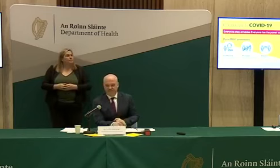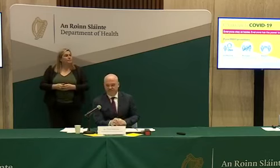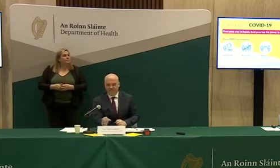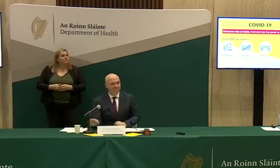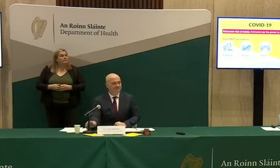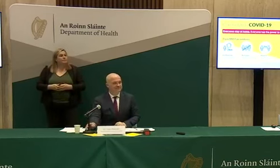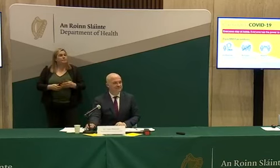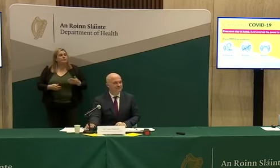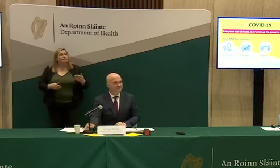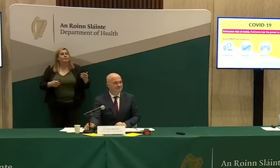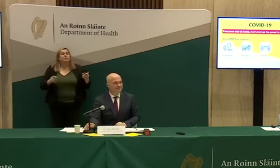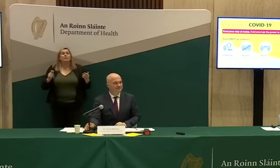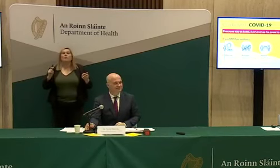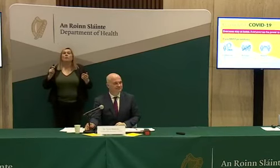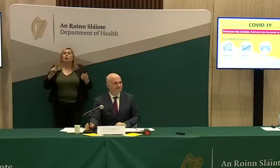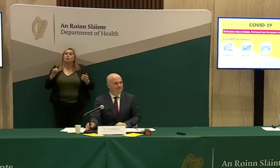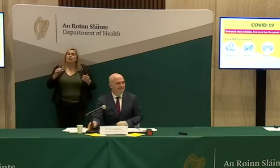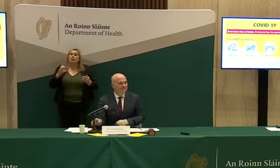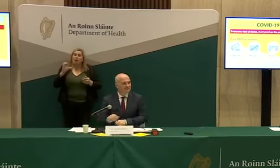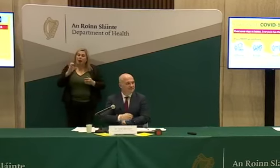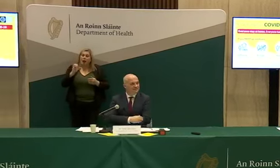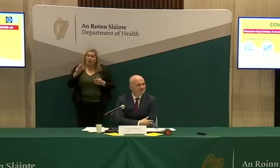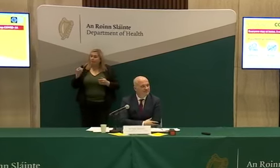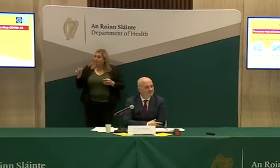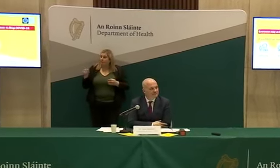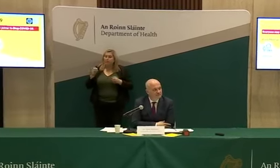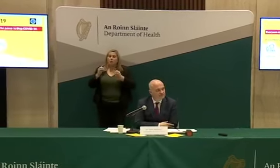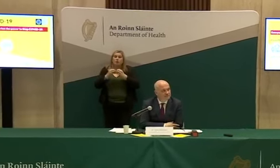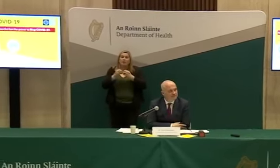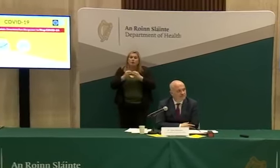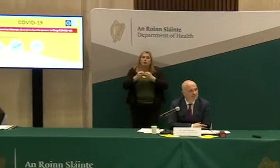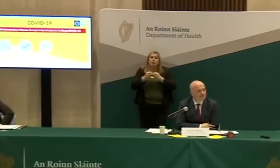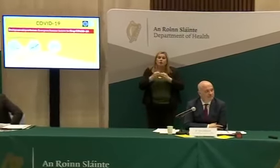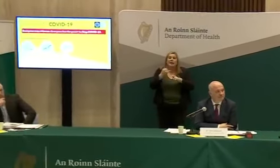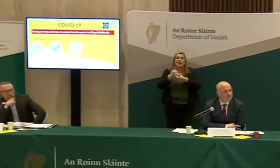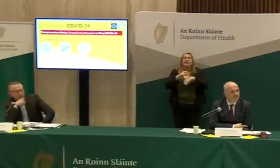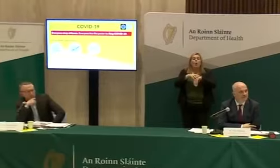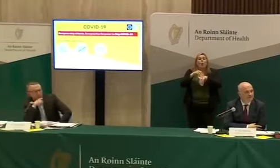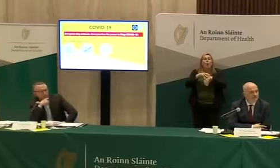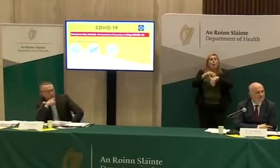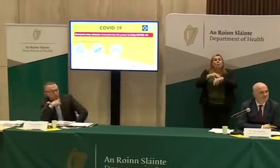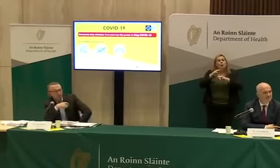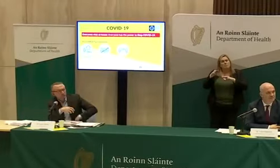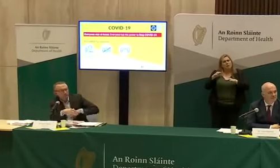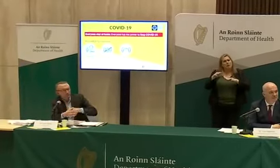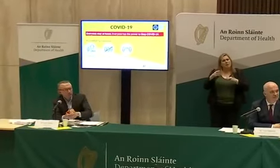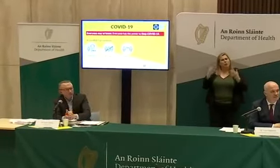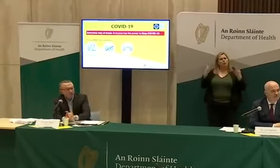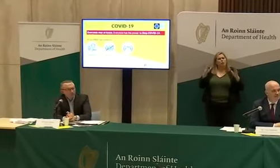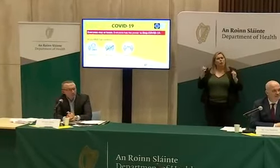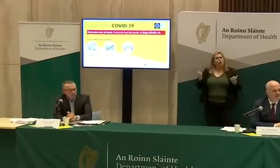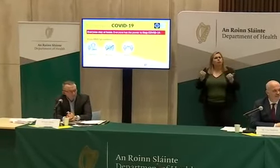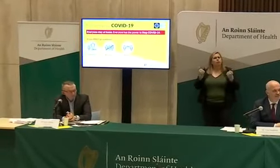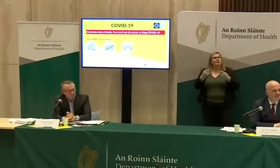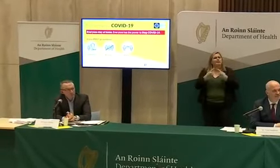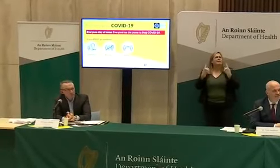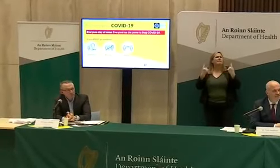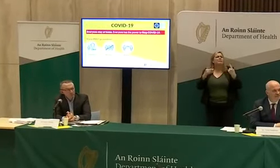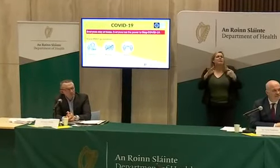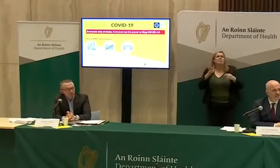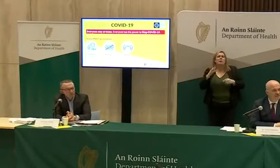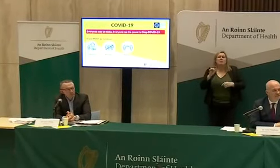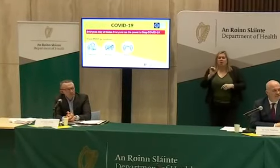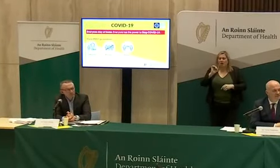just a quick question. Just to pick up on something you said, Colm, that in older patients it presents differently. There might not be a cough or a fever. This is something